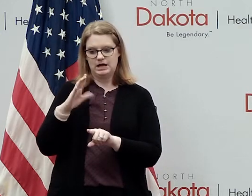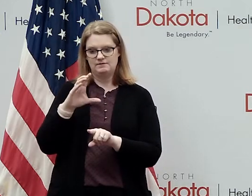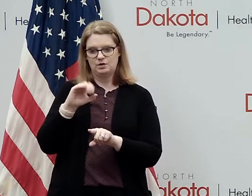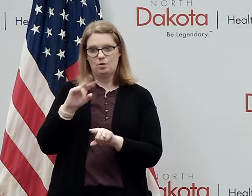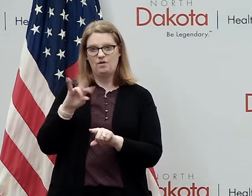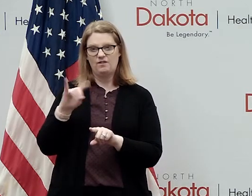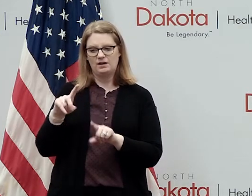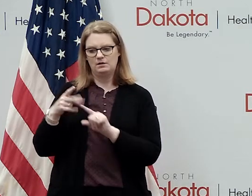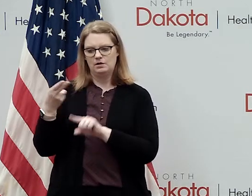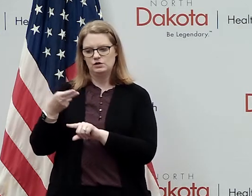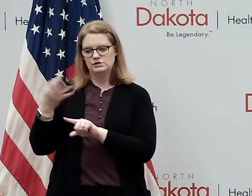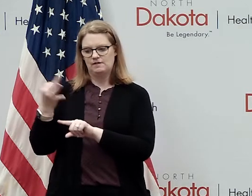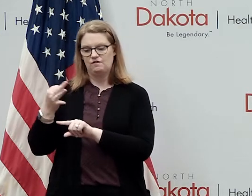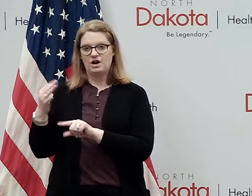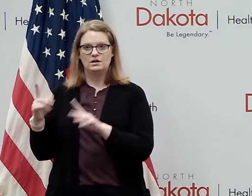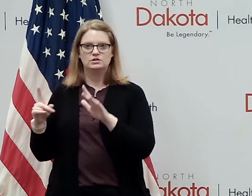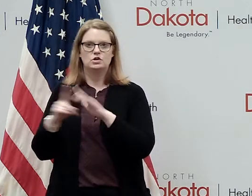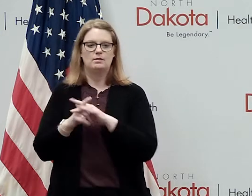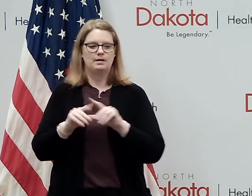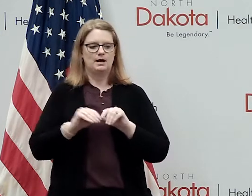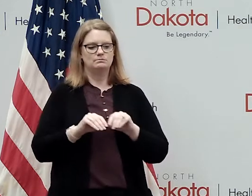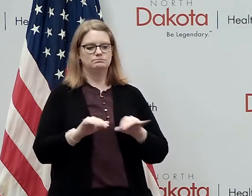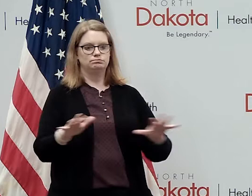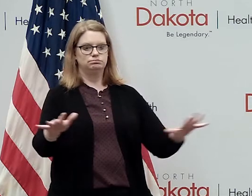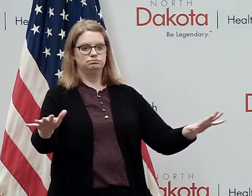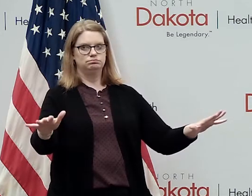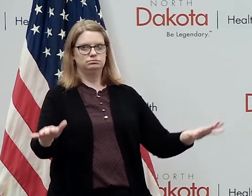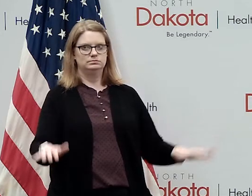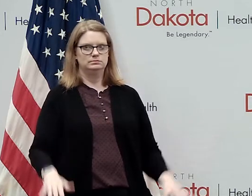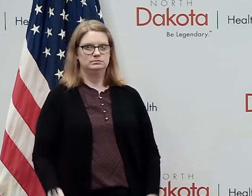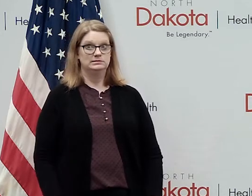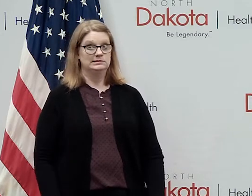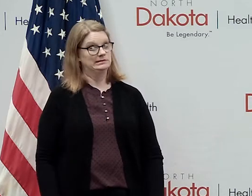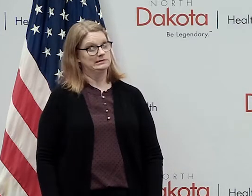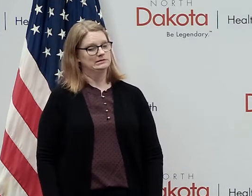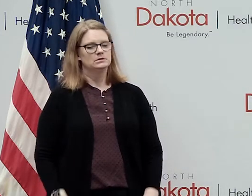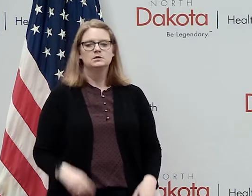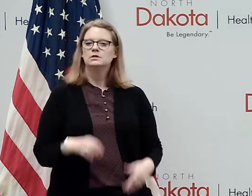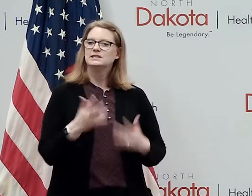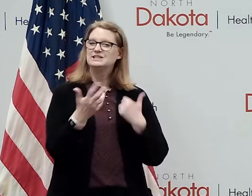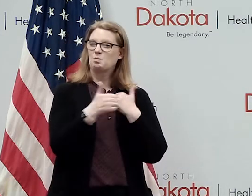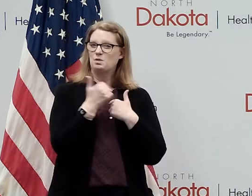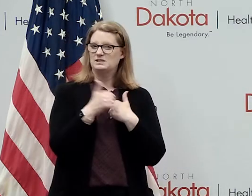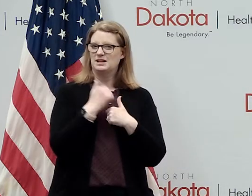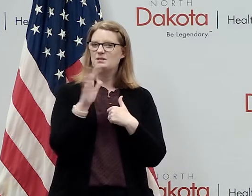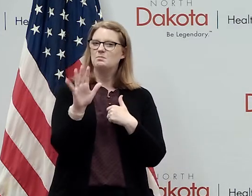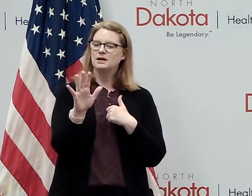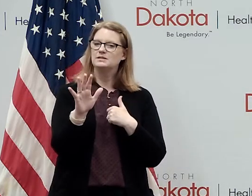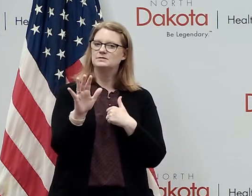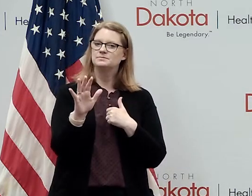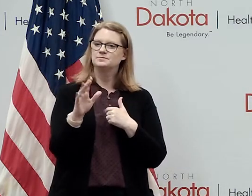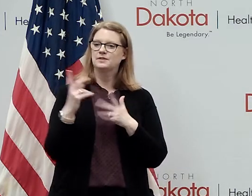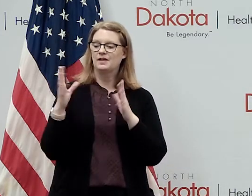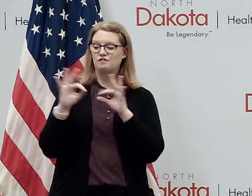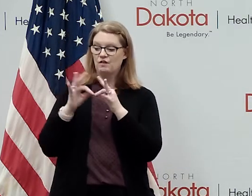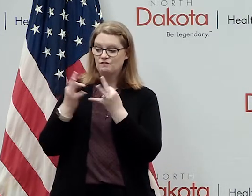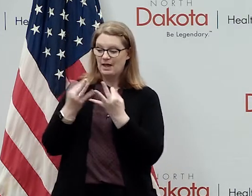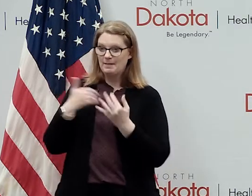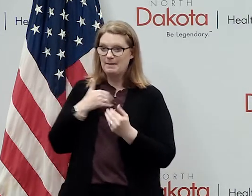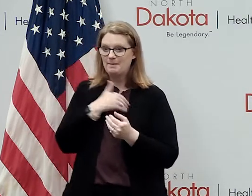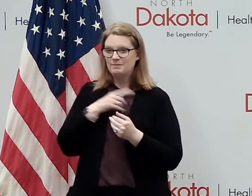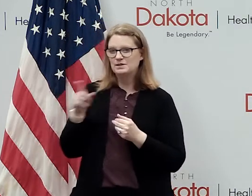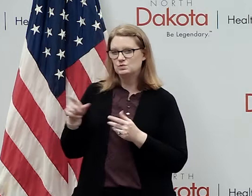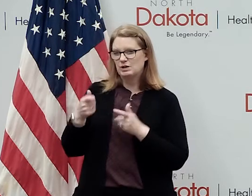loved one on a Thursday or Friday, and we understand there's risk here, but we're bringing the risk down for family members with this